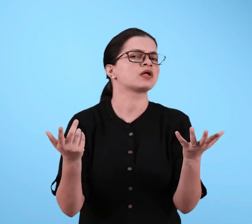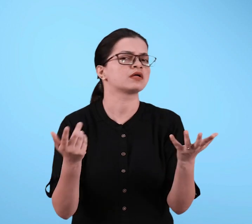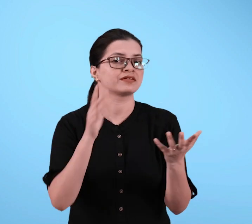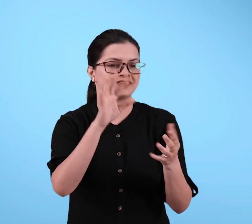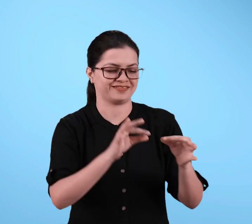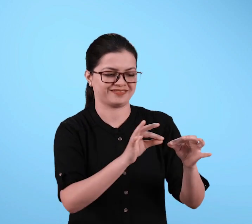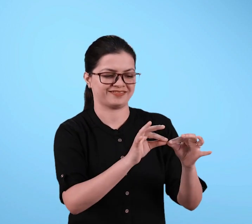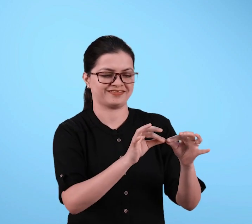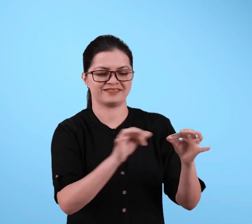strands.